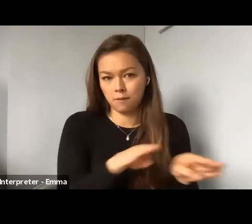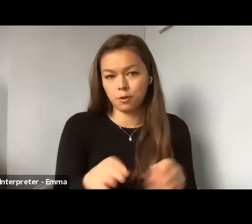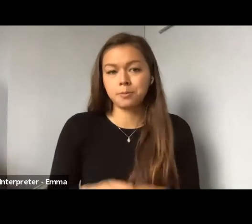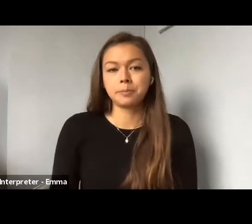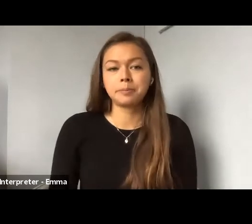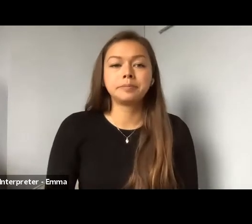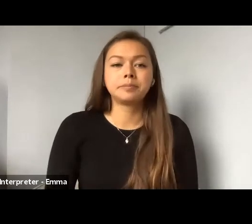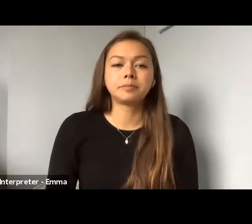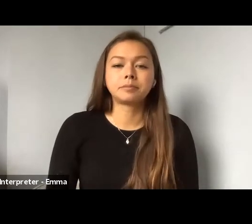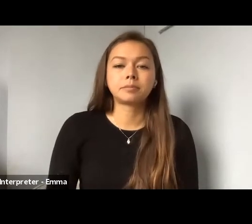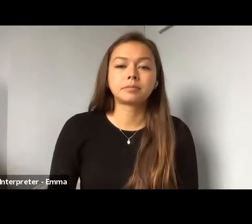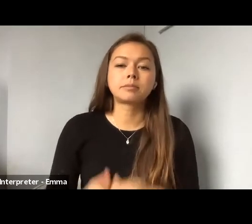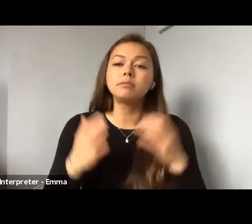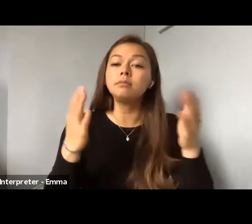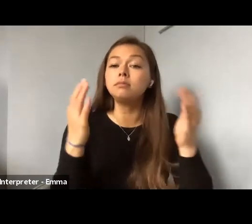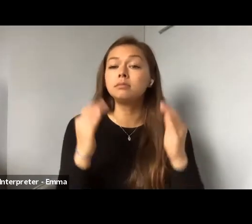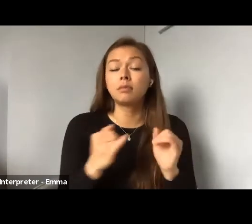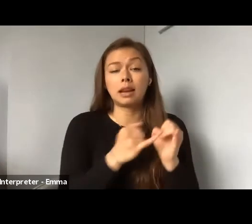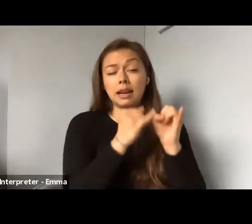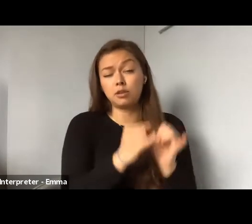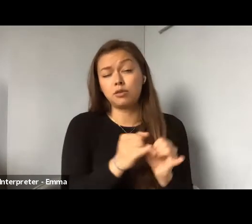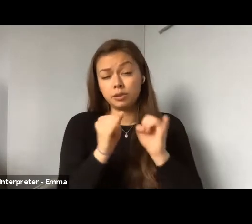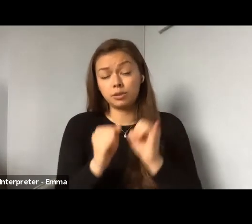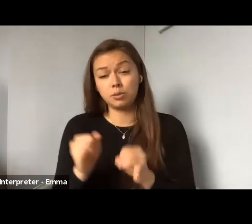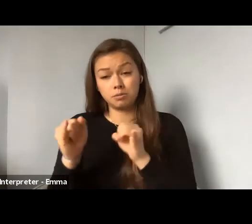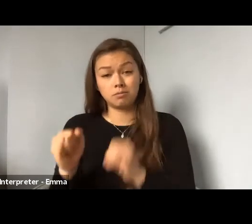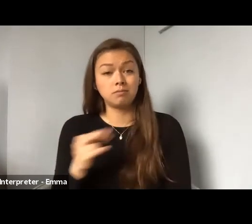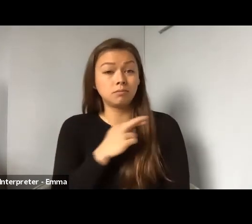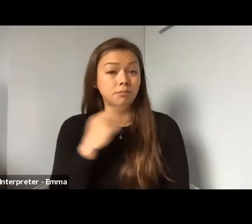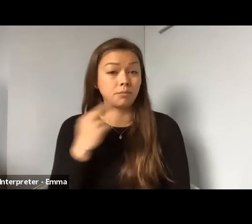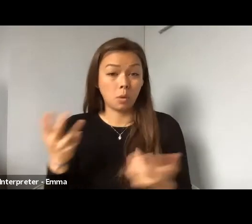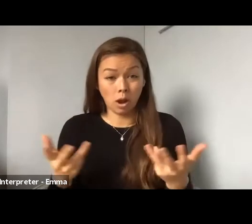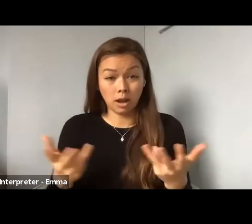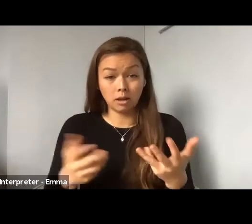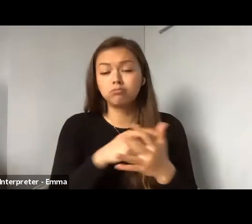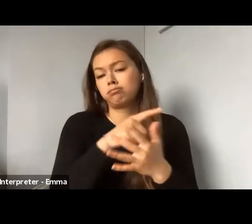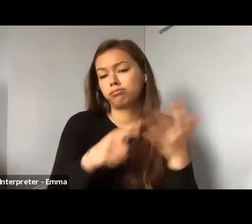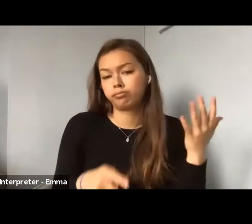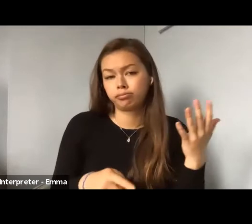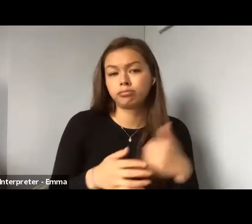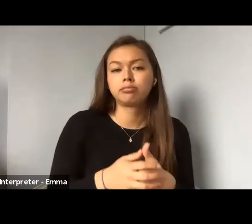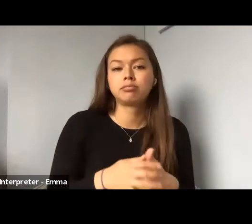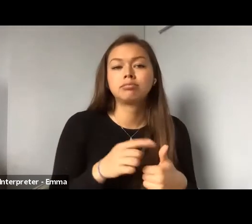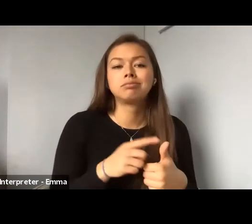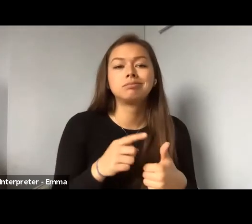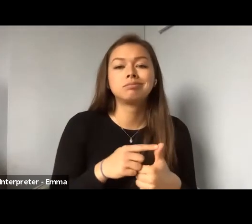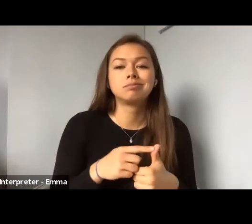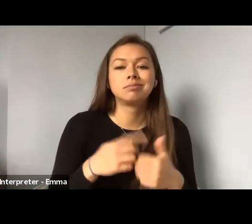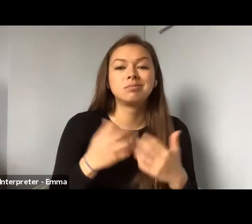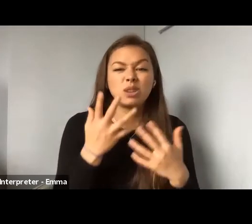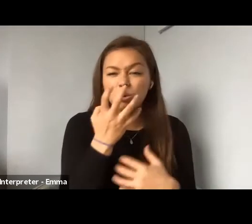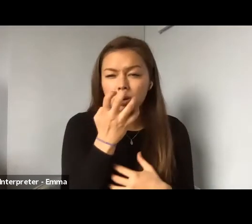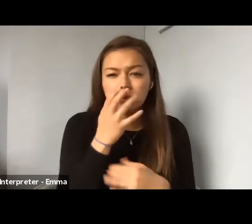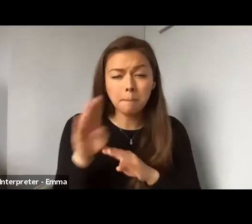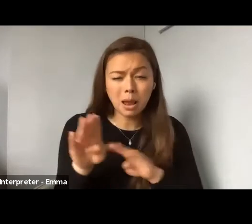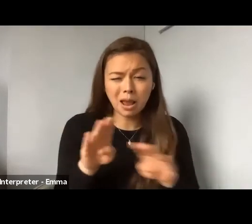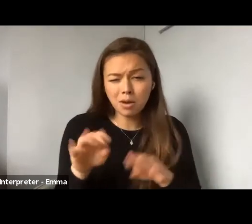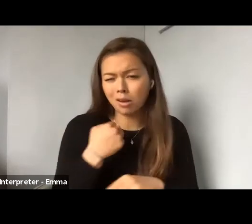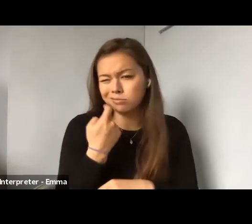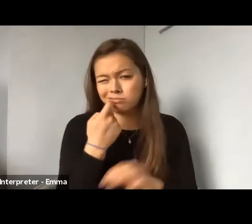Some of the individual risk factors include aggressive behaviors. They're the externalizing behaviors that I just mentioned,